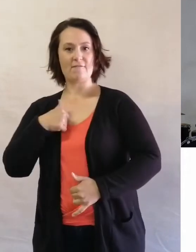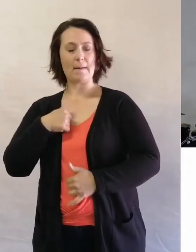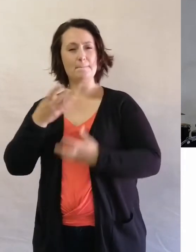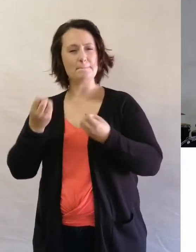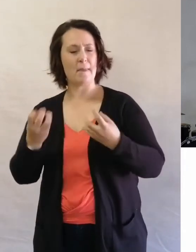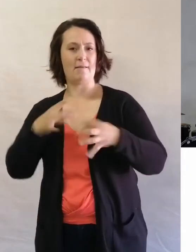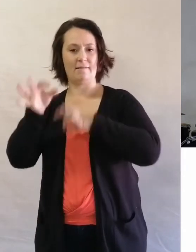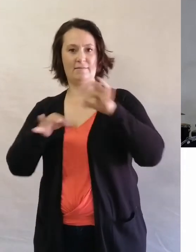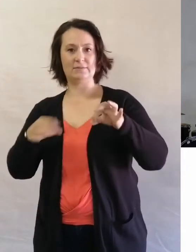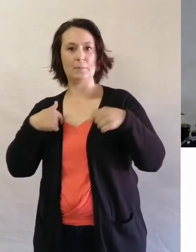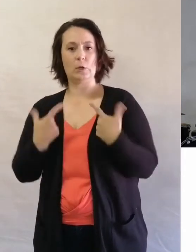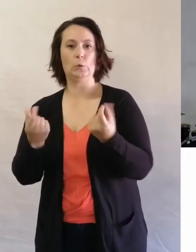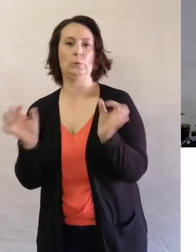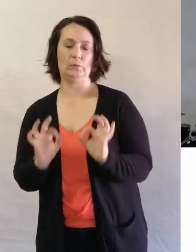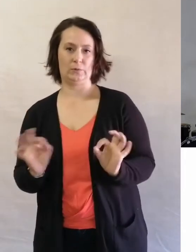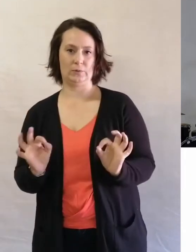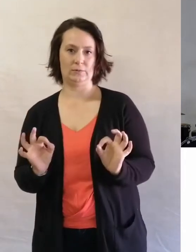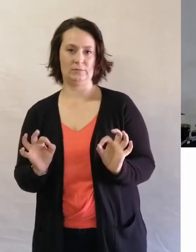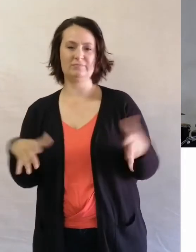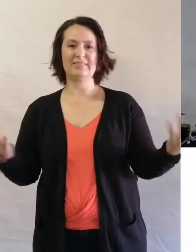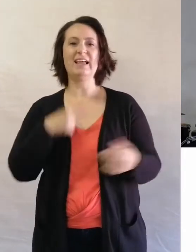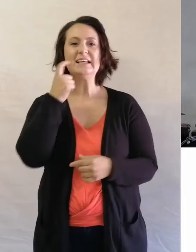saying, well, Grant, it's easy for you to say,